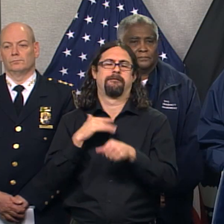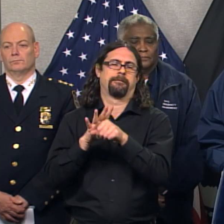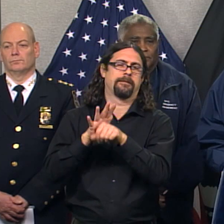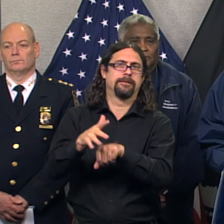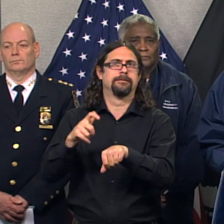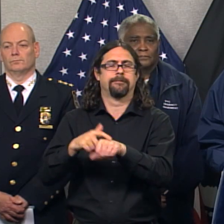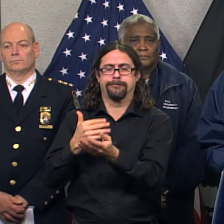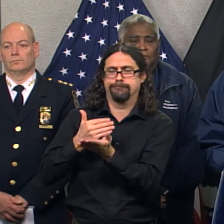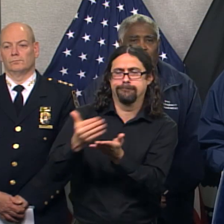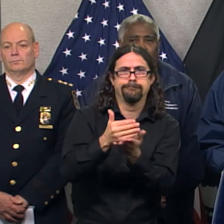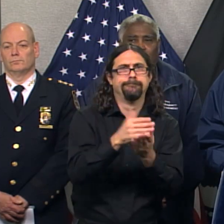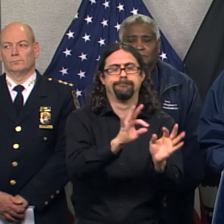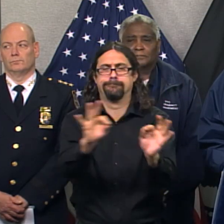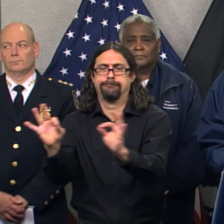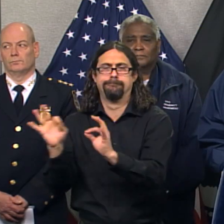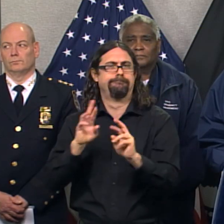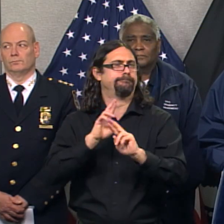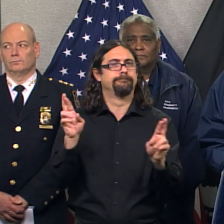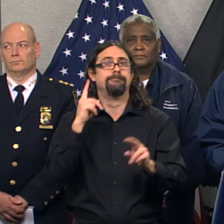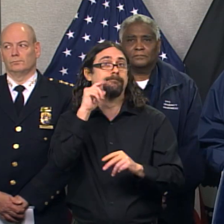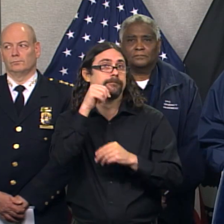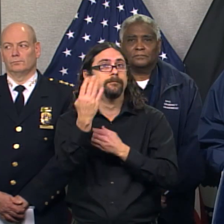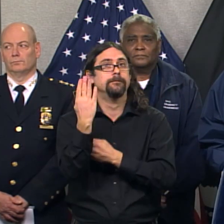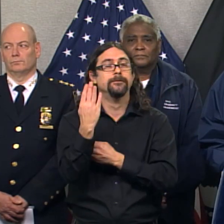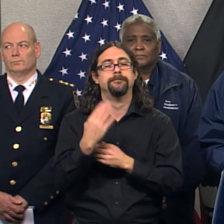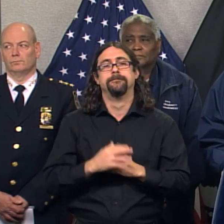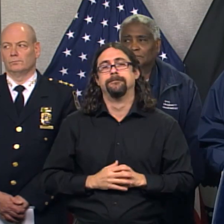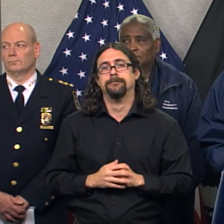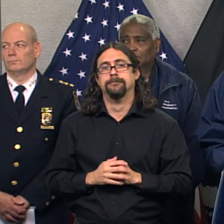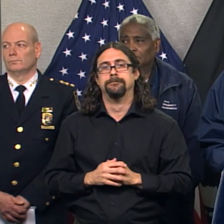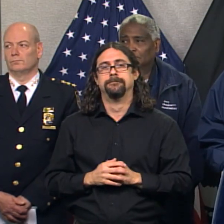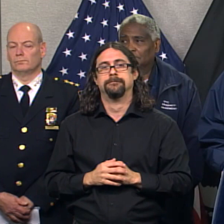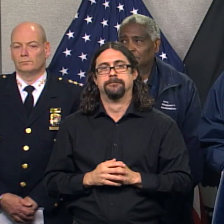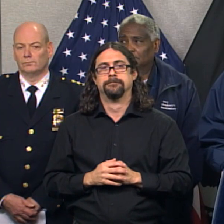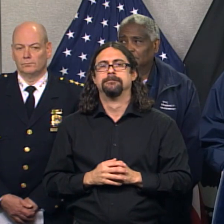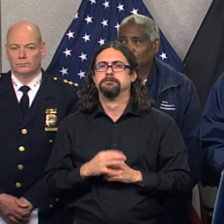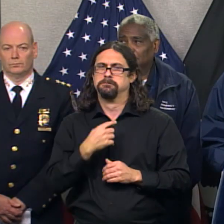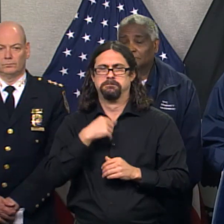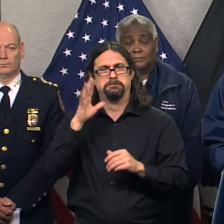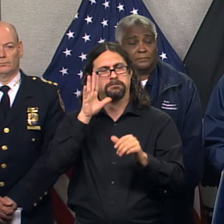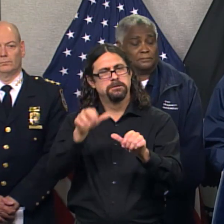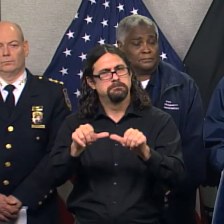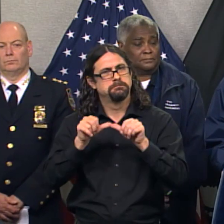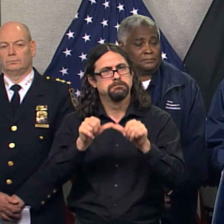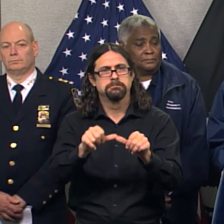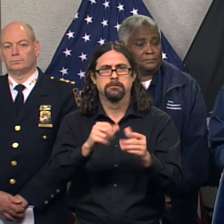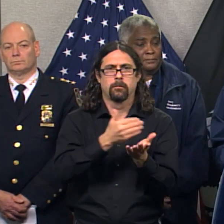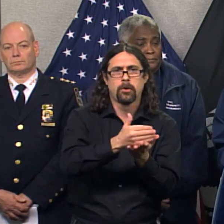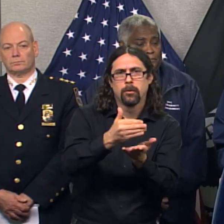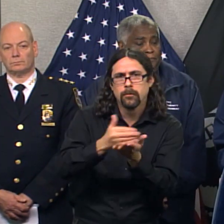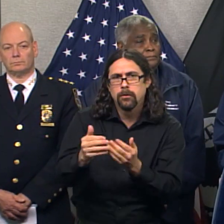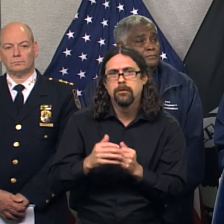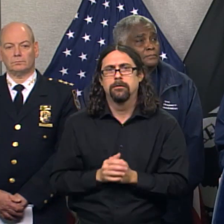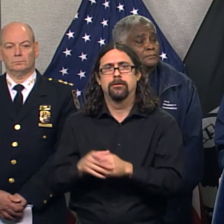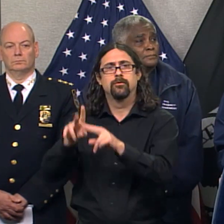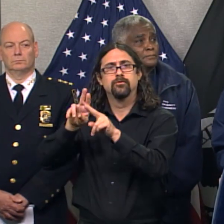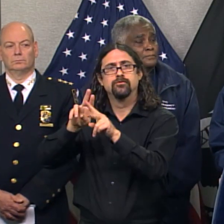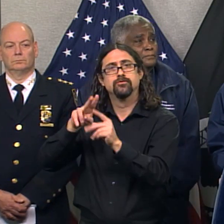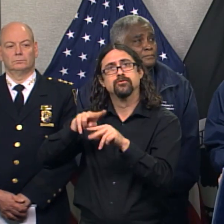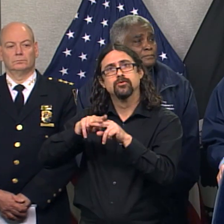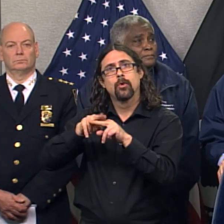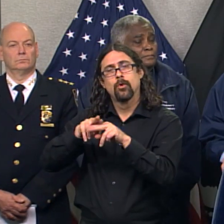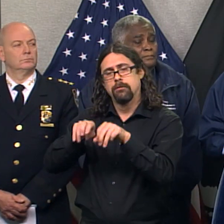out salting and plowing. Workers on 12-hour shifts. And one of the things that we're going to see today for the first